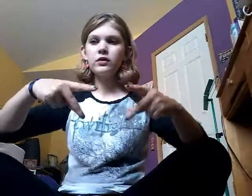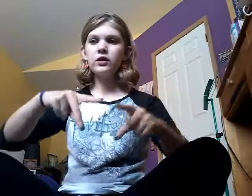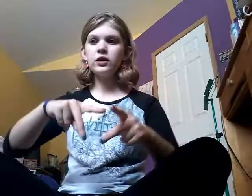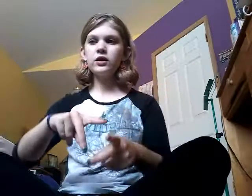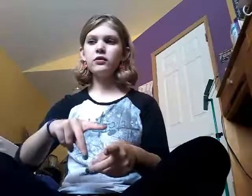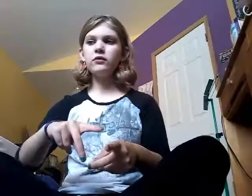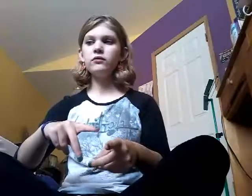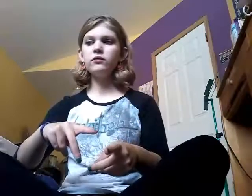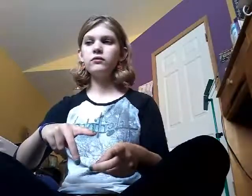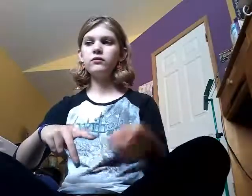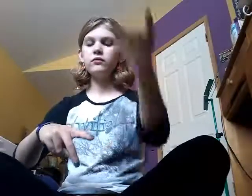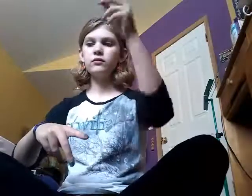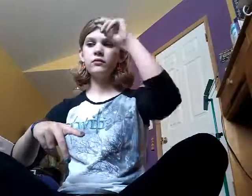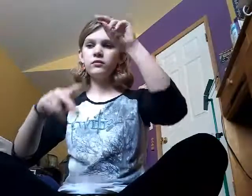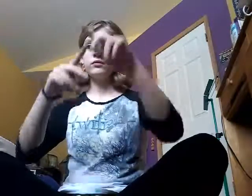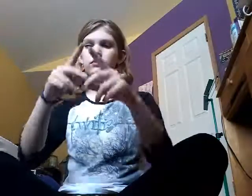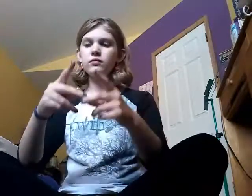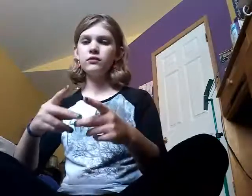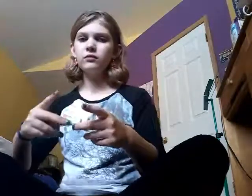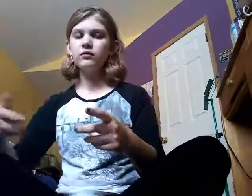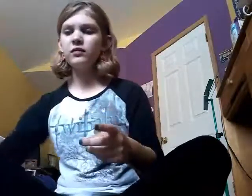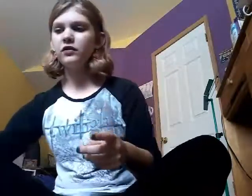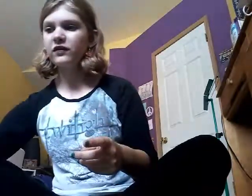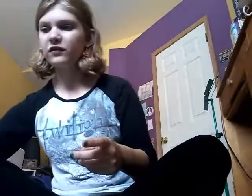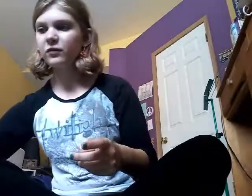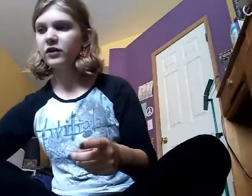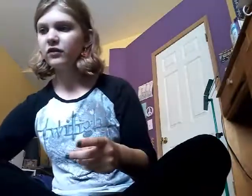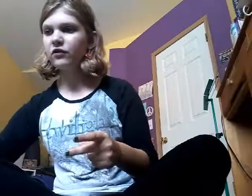And you go, I think that's what it is.